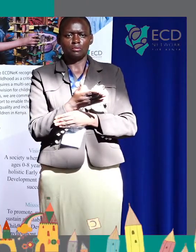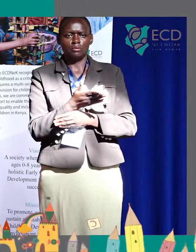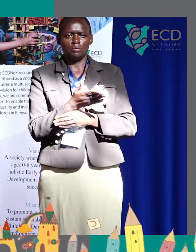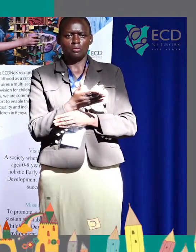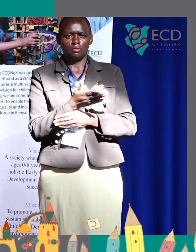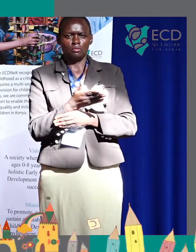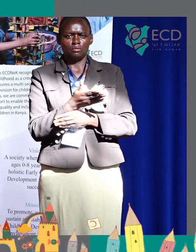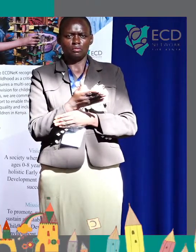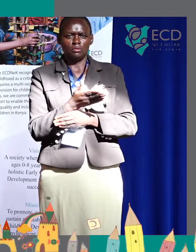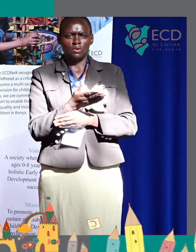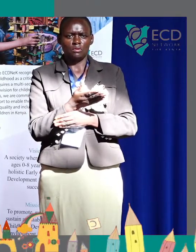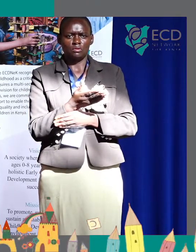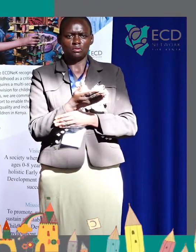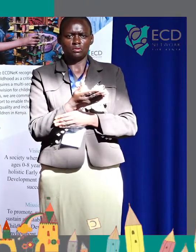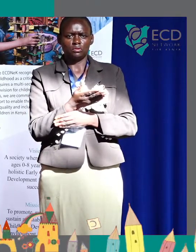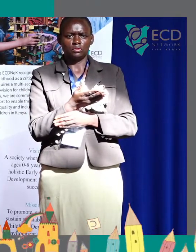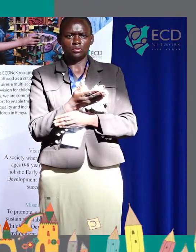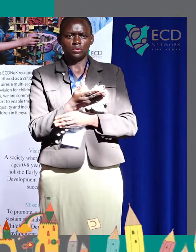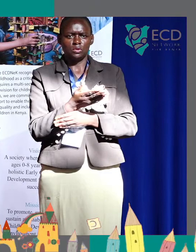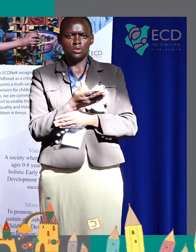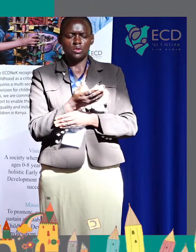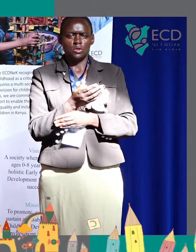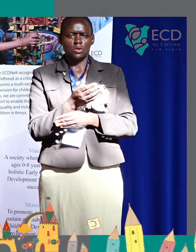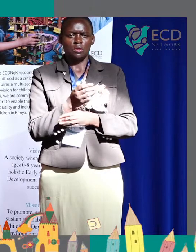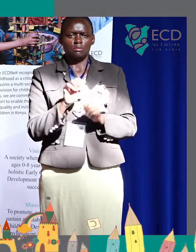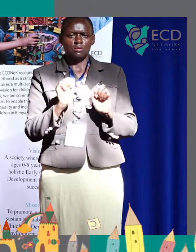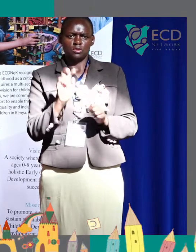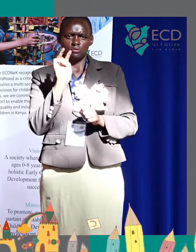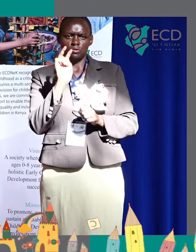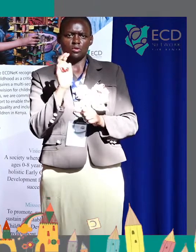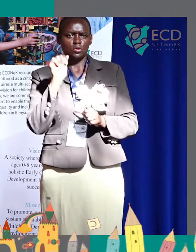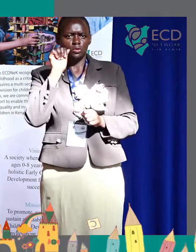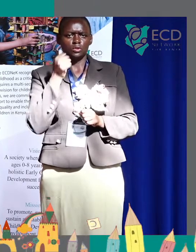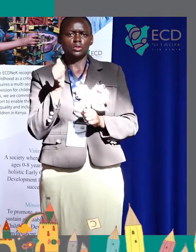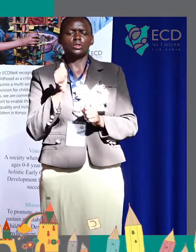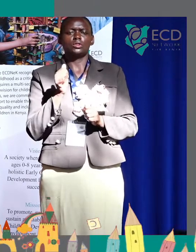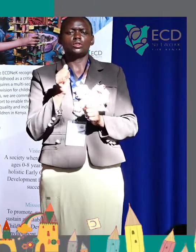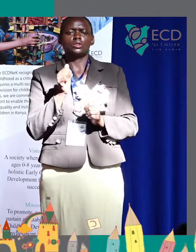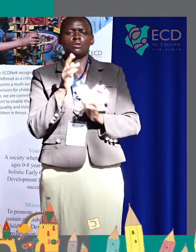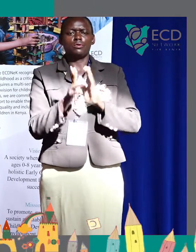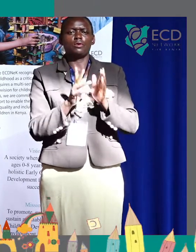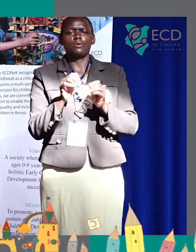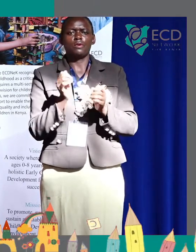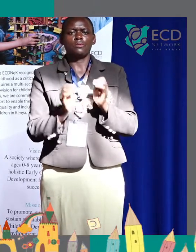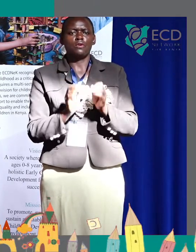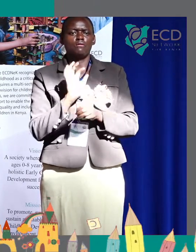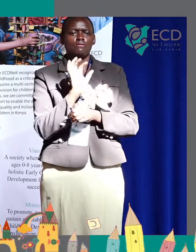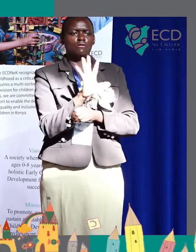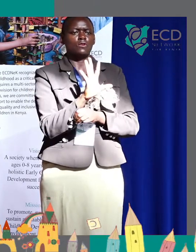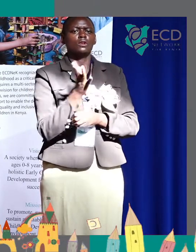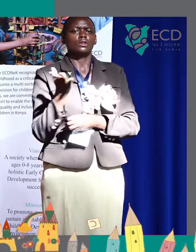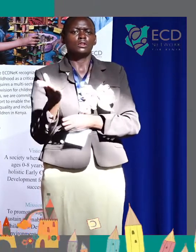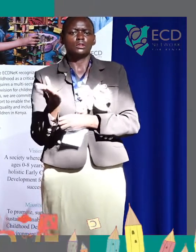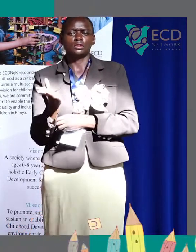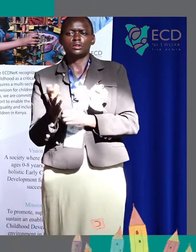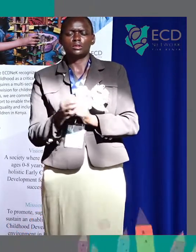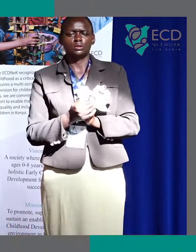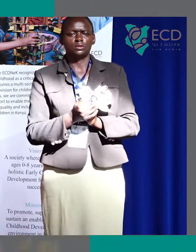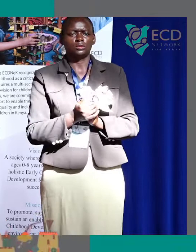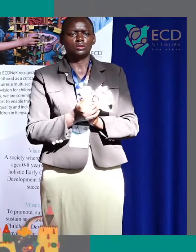I'm drawing attention to the new program, hoping that this one will be projected. But